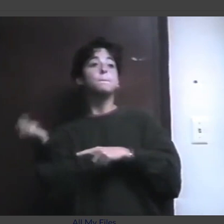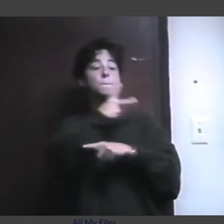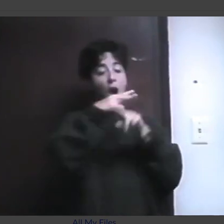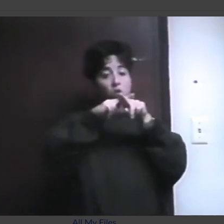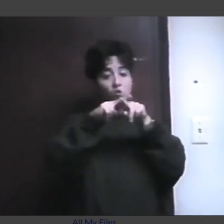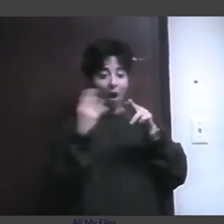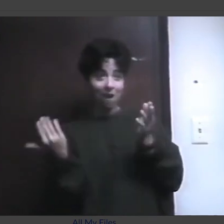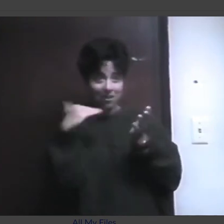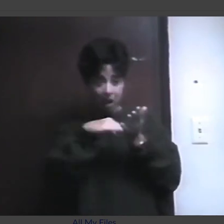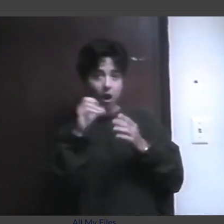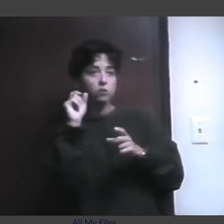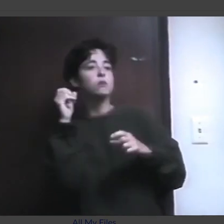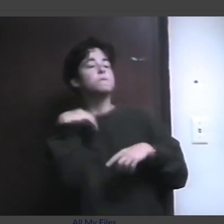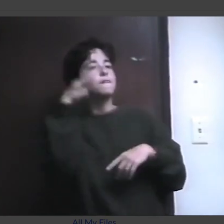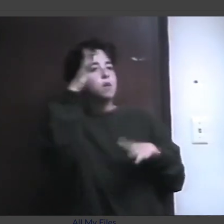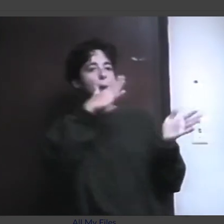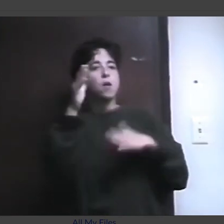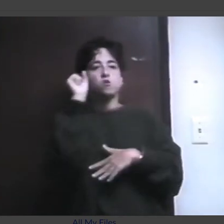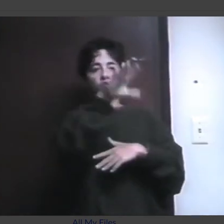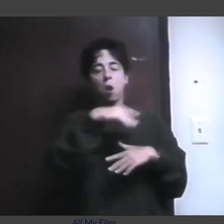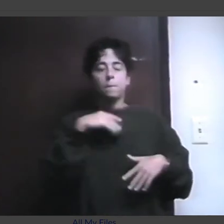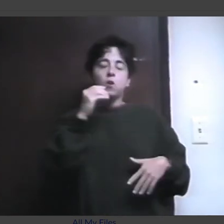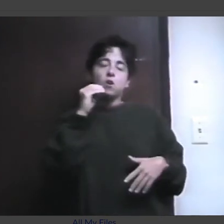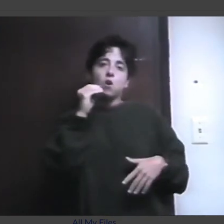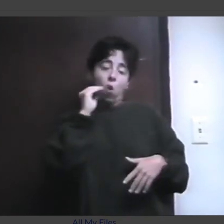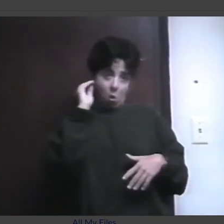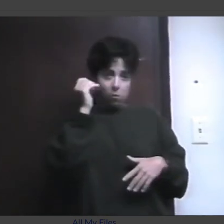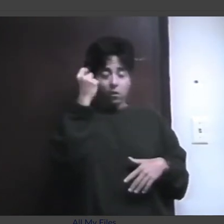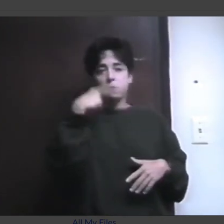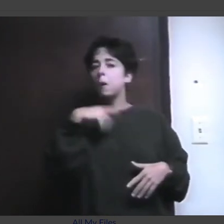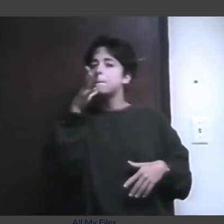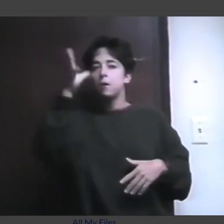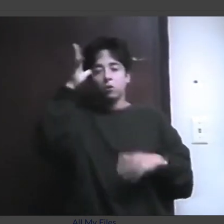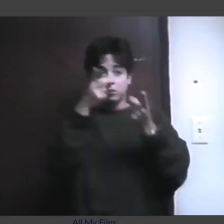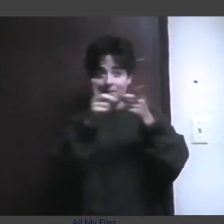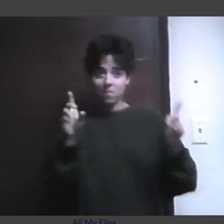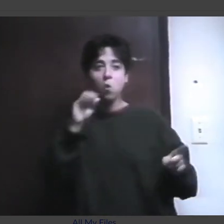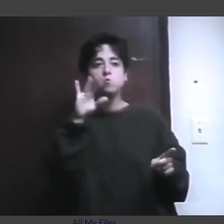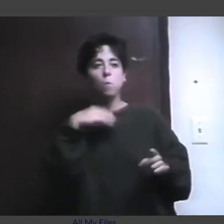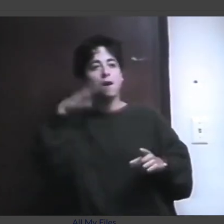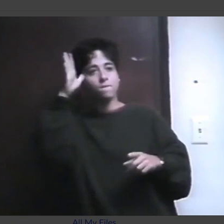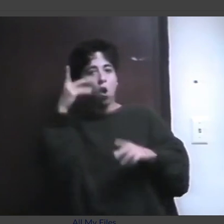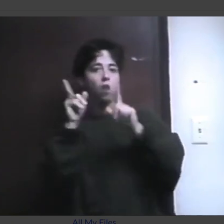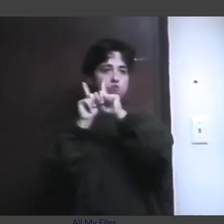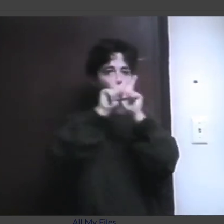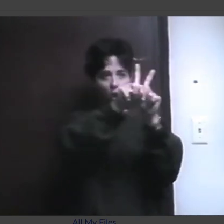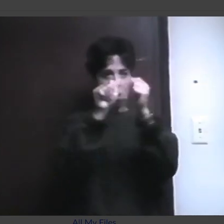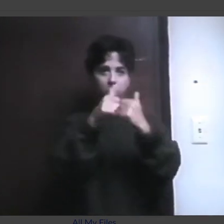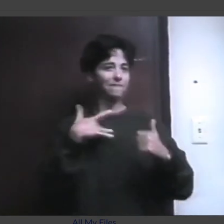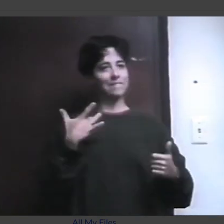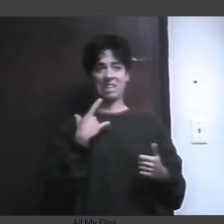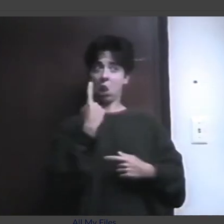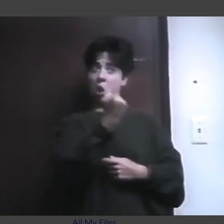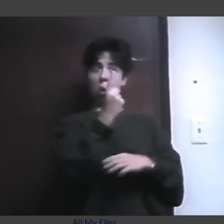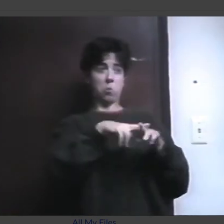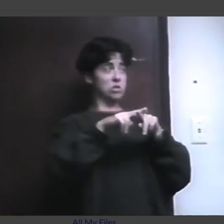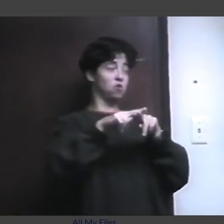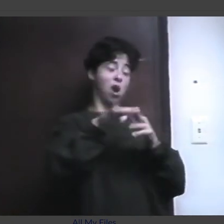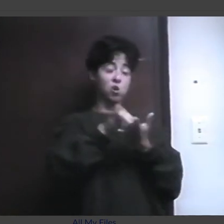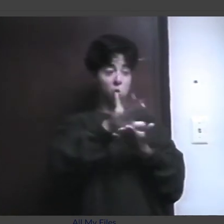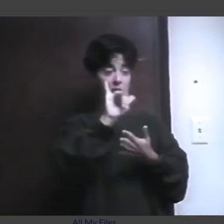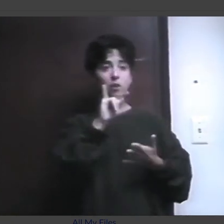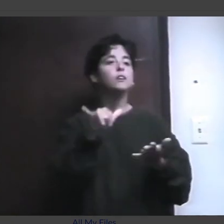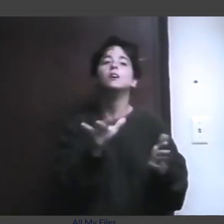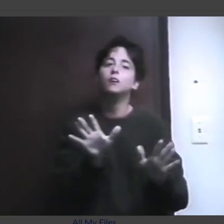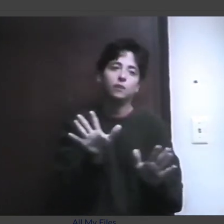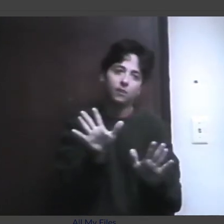contest. I was walking around with my art piece, and I was handed some money. After the event was over, we